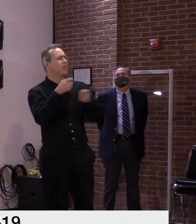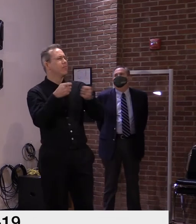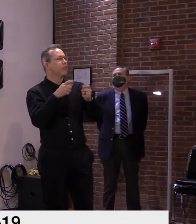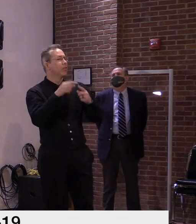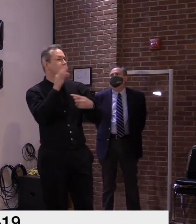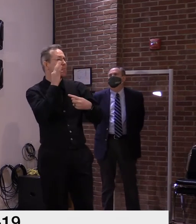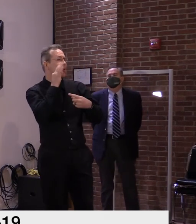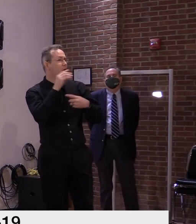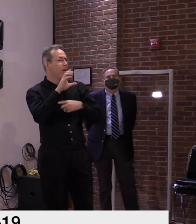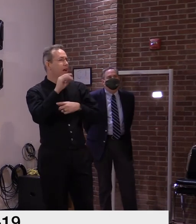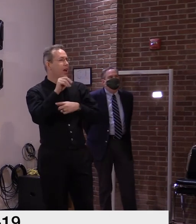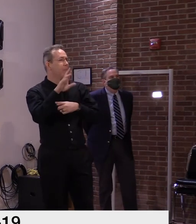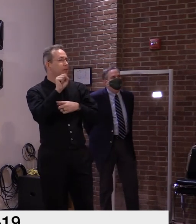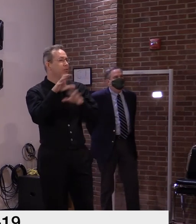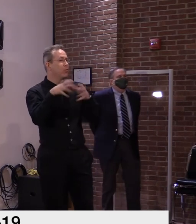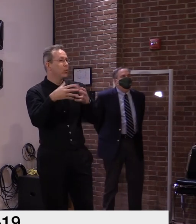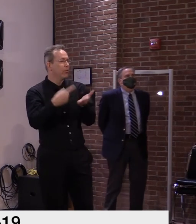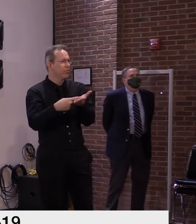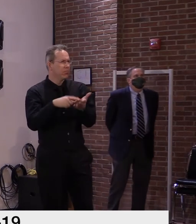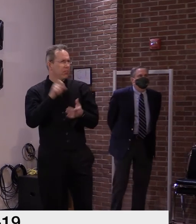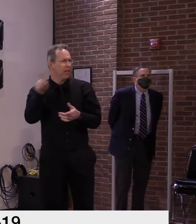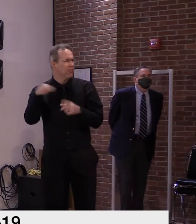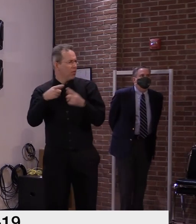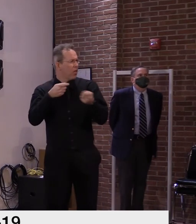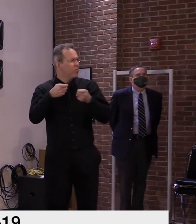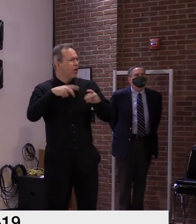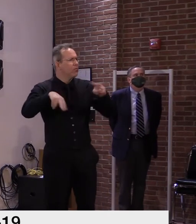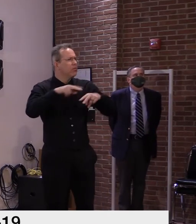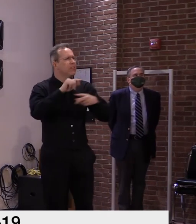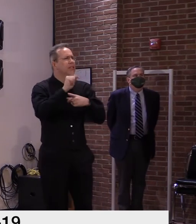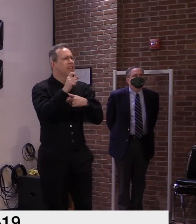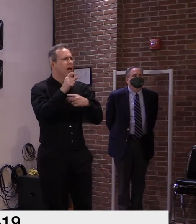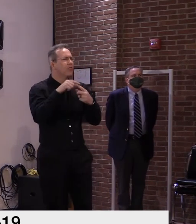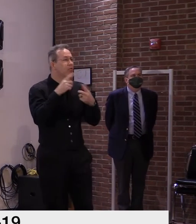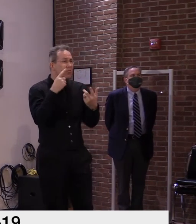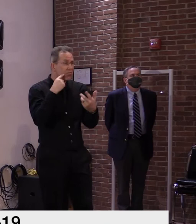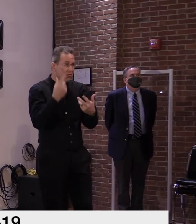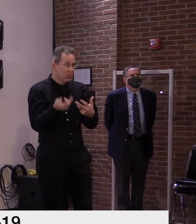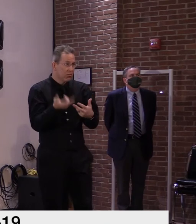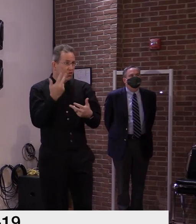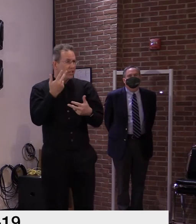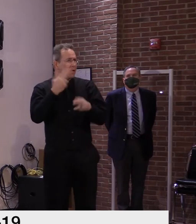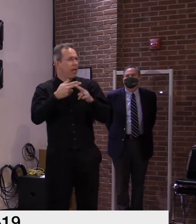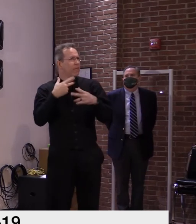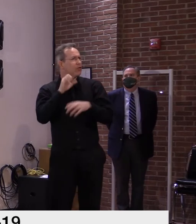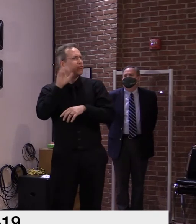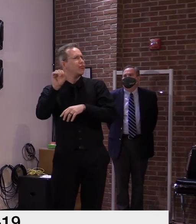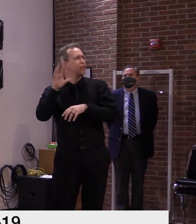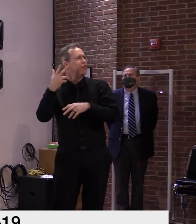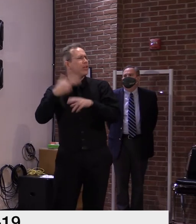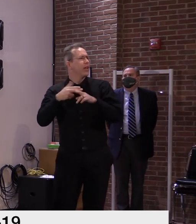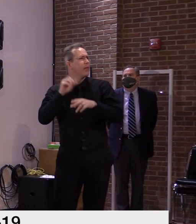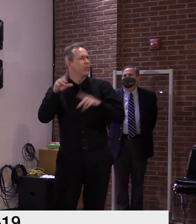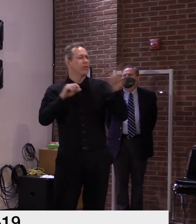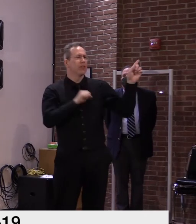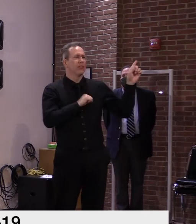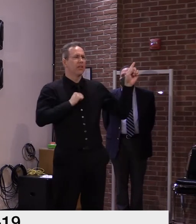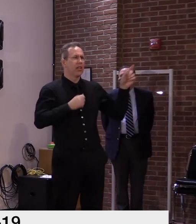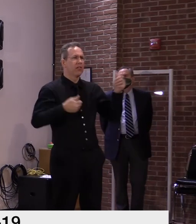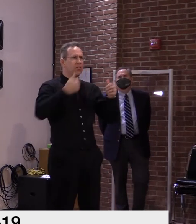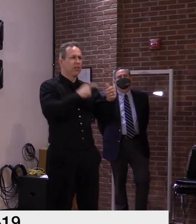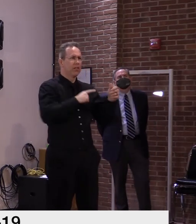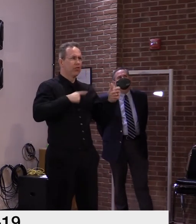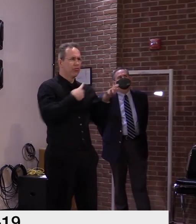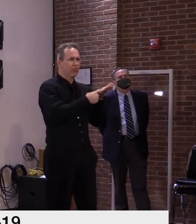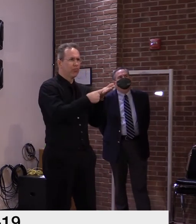those three names over to the Senate for final confirmation. Yeah, we're working our way through the process. We want to make sure